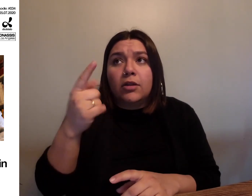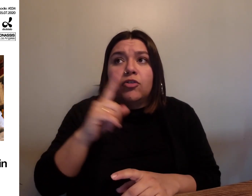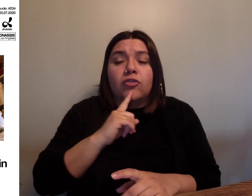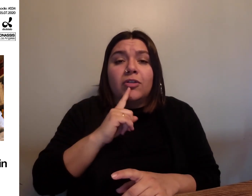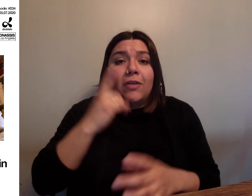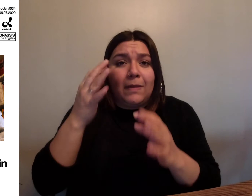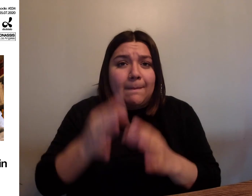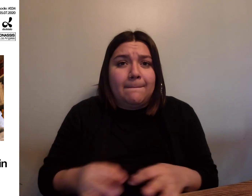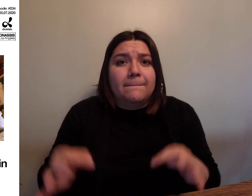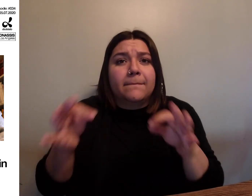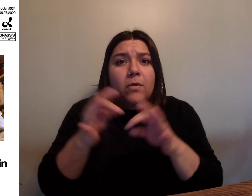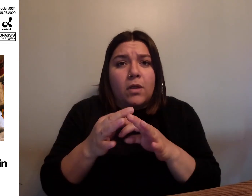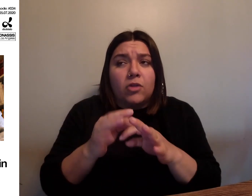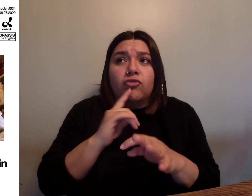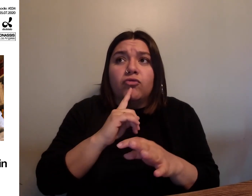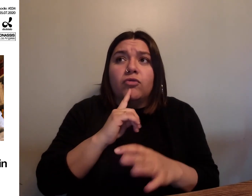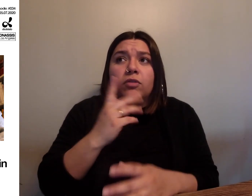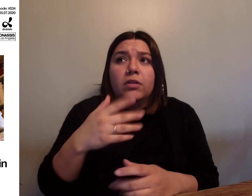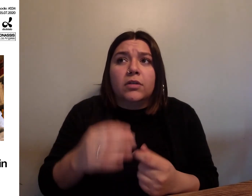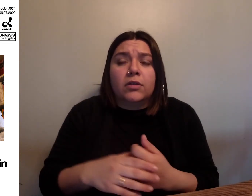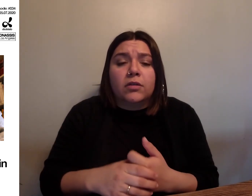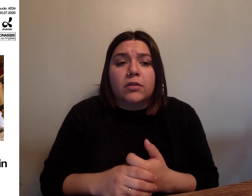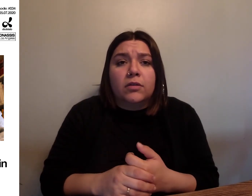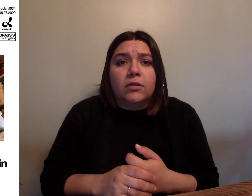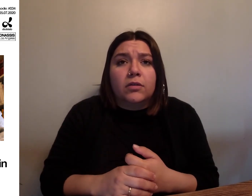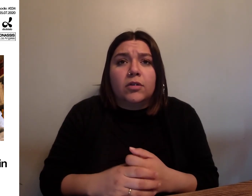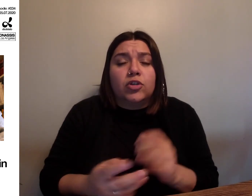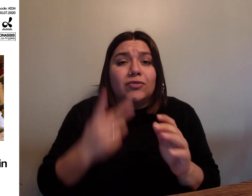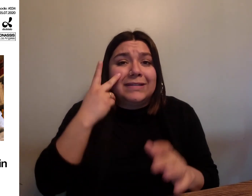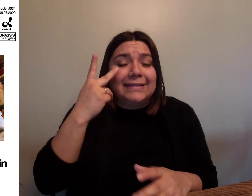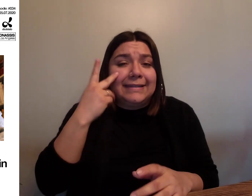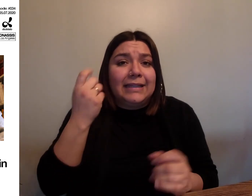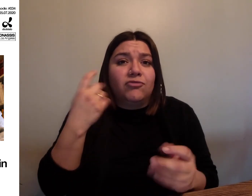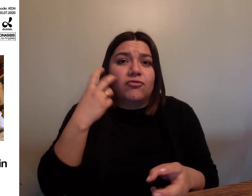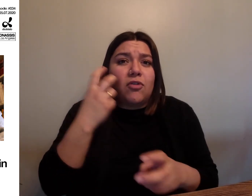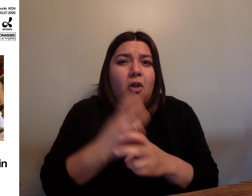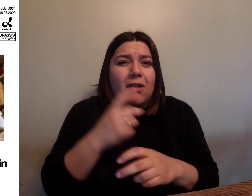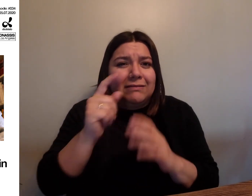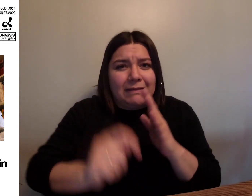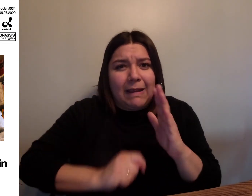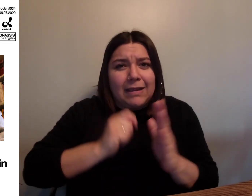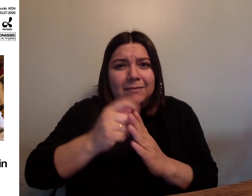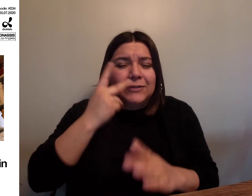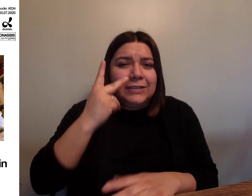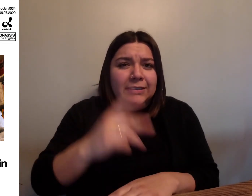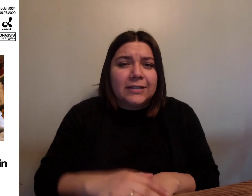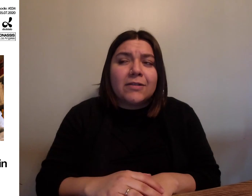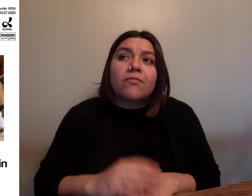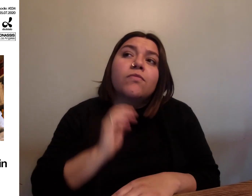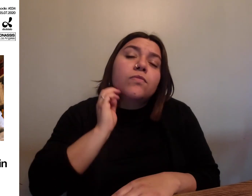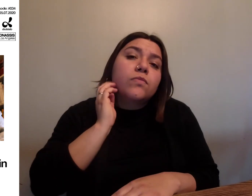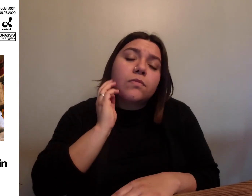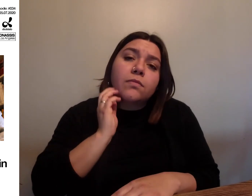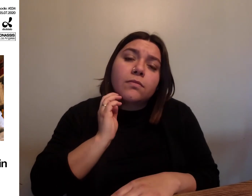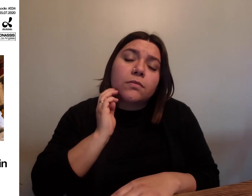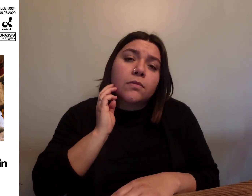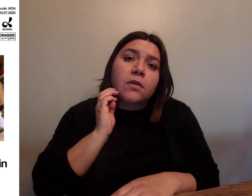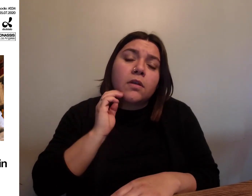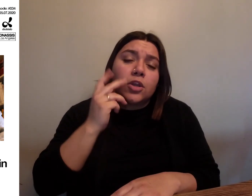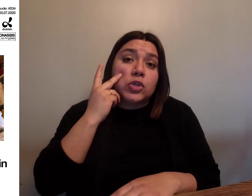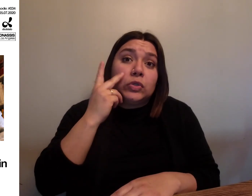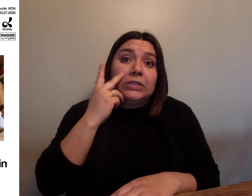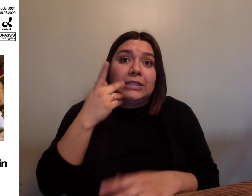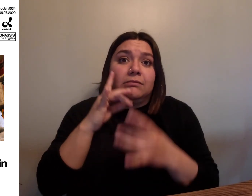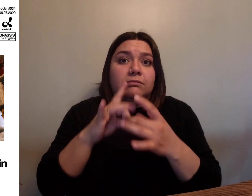very important. And it's brought out in difficult times. We've seen this under